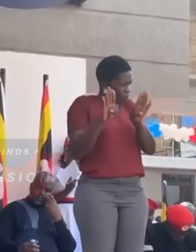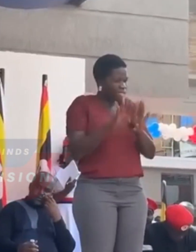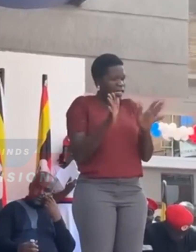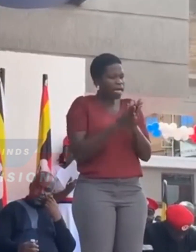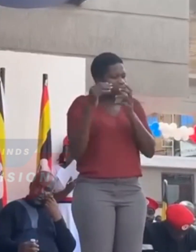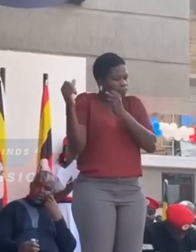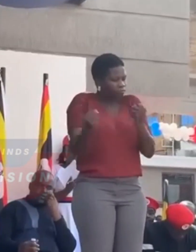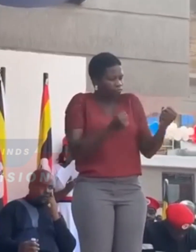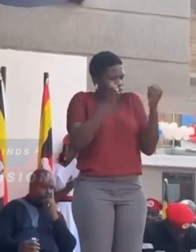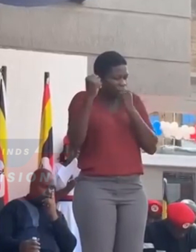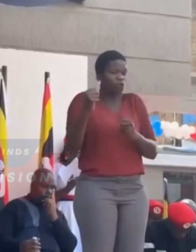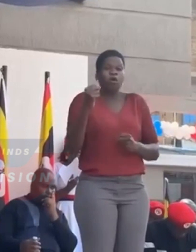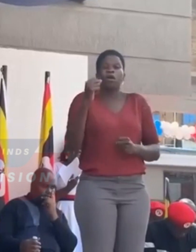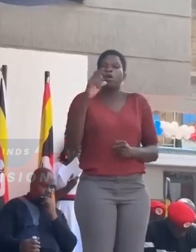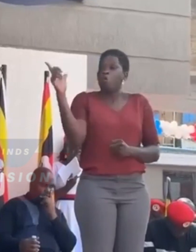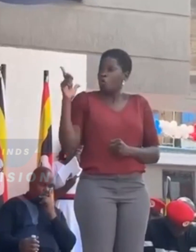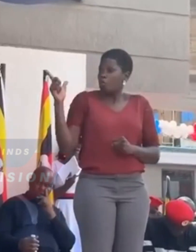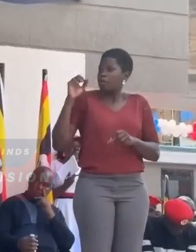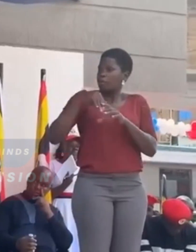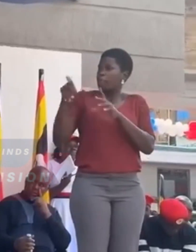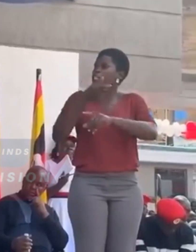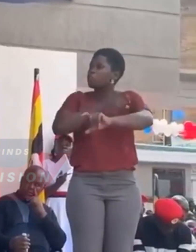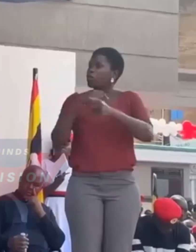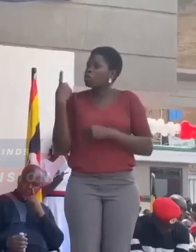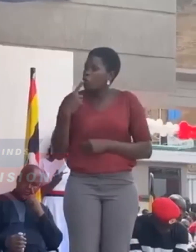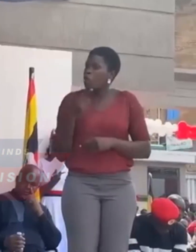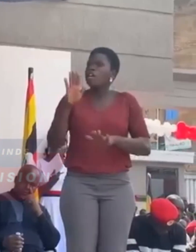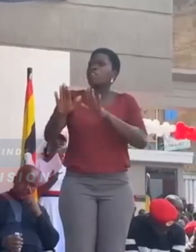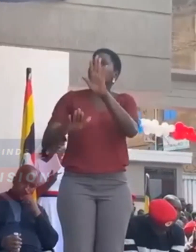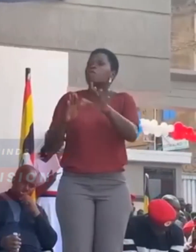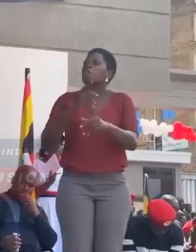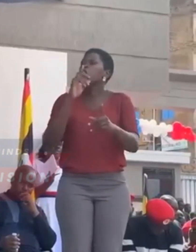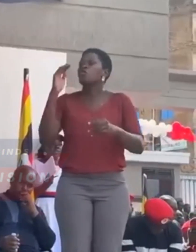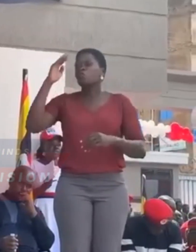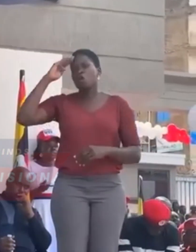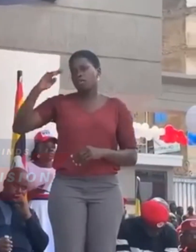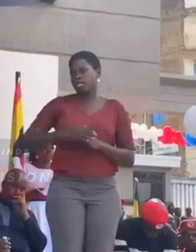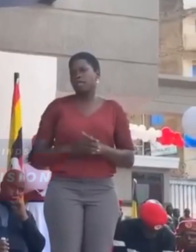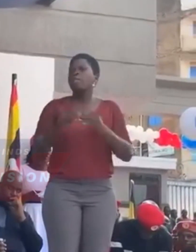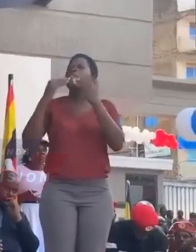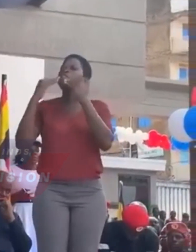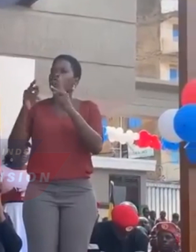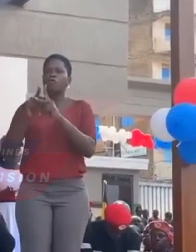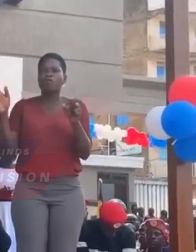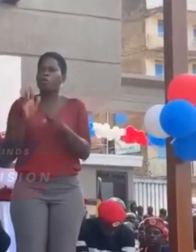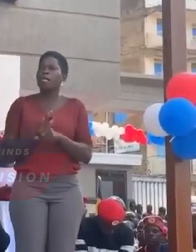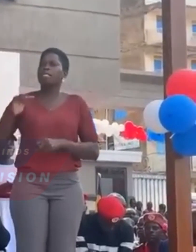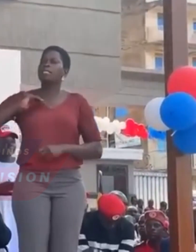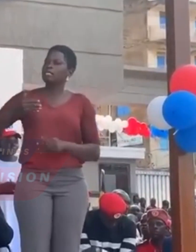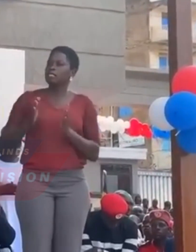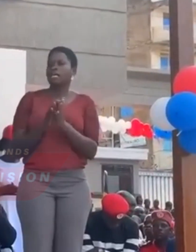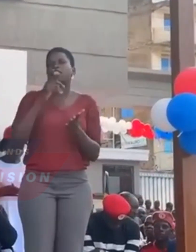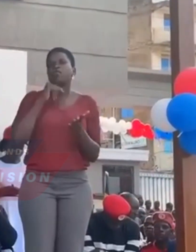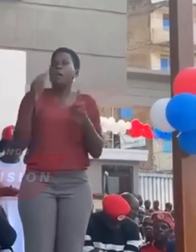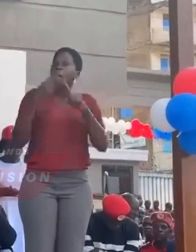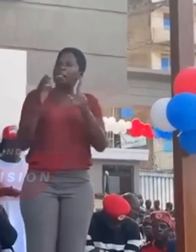solid comrades that we have in this struggle are foot soldiers. Thank you very much, ladies and gentlemen. I